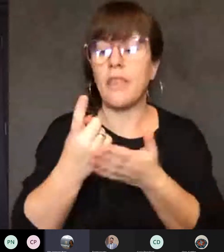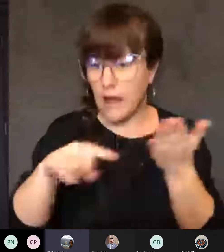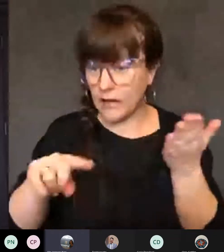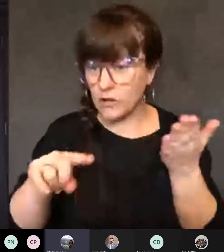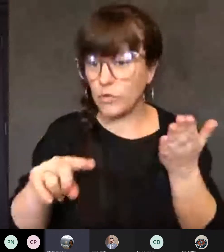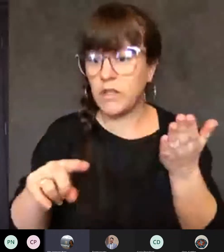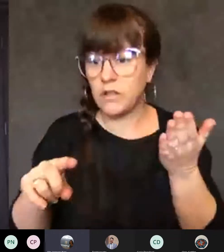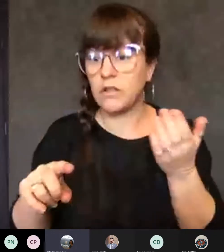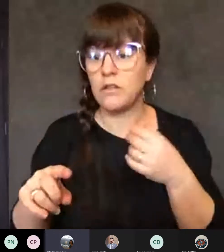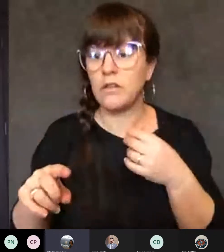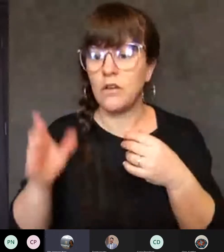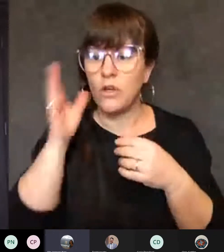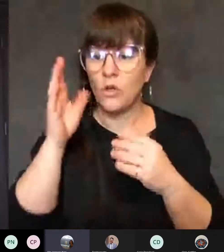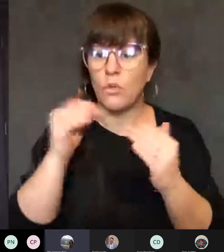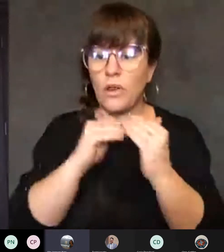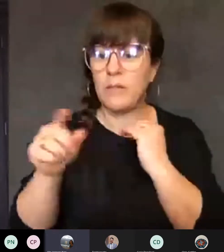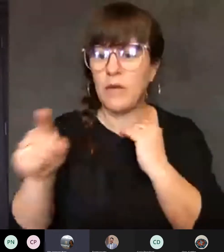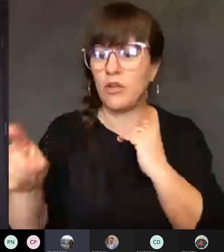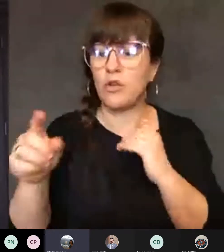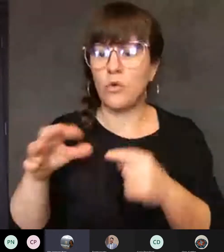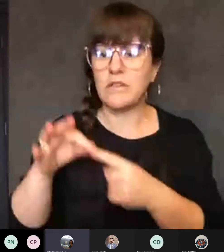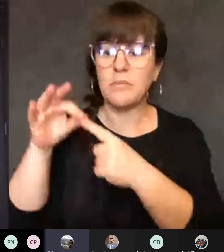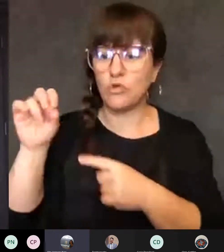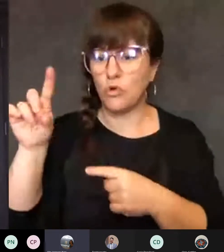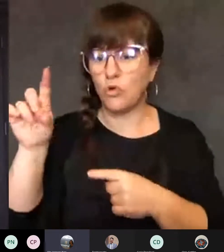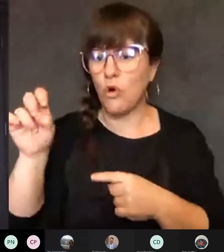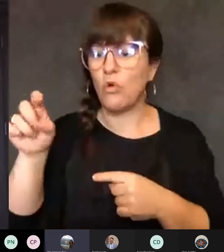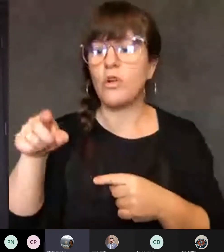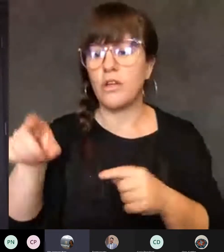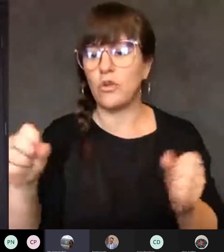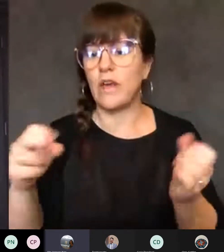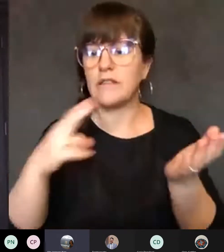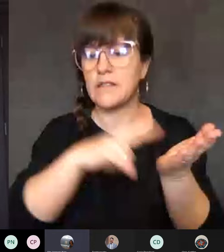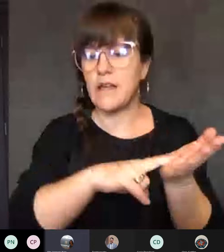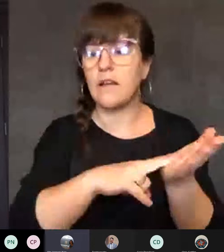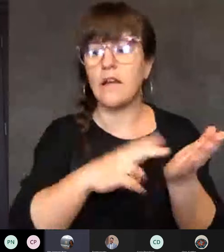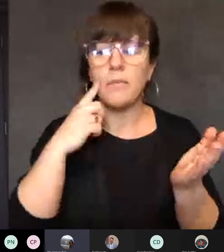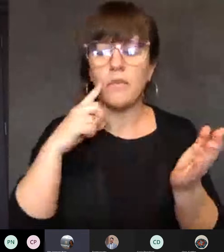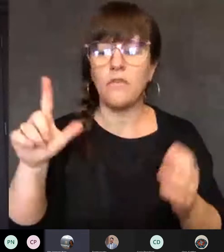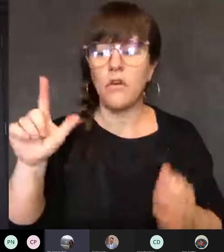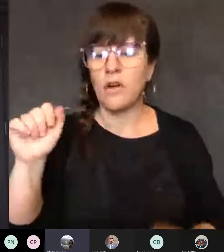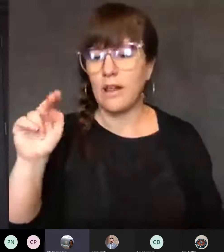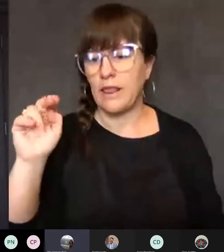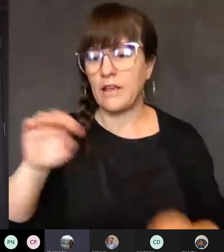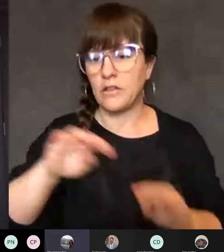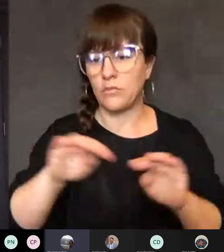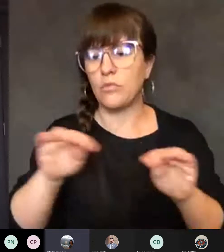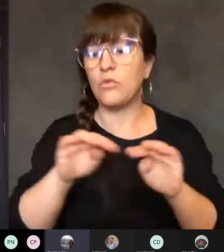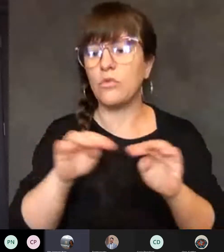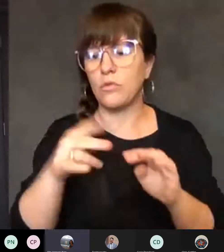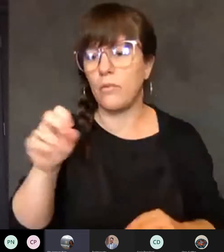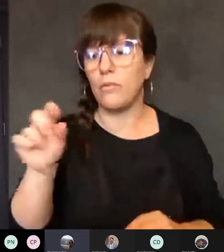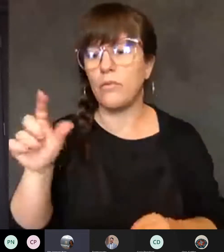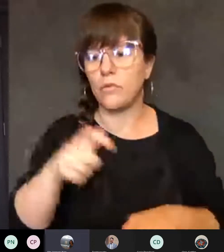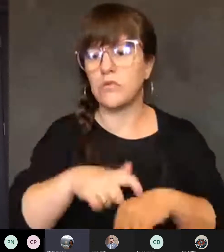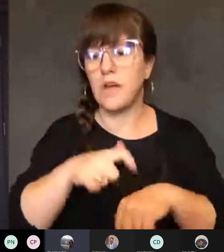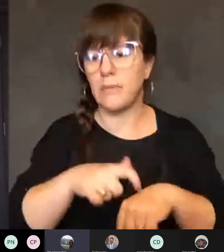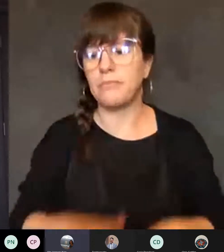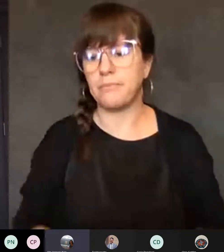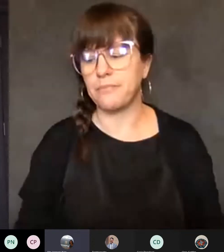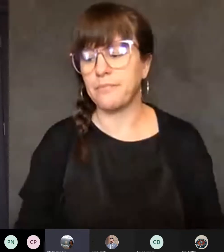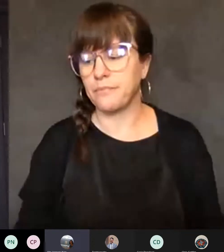with the special code that you can sign up for lane time using time tab,